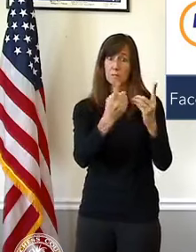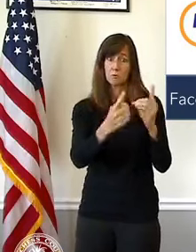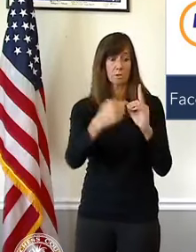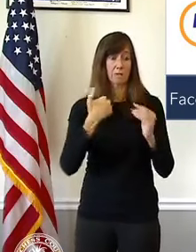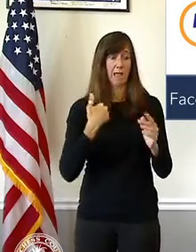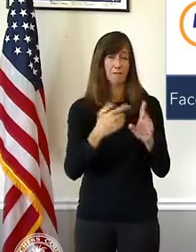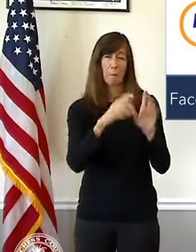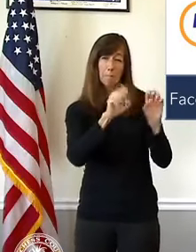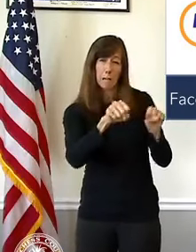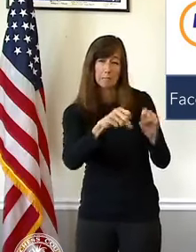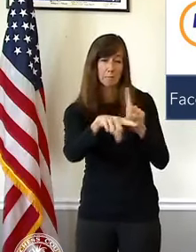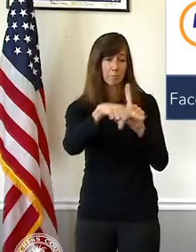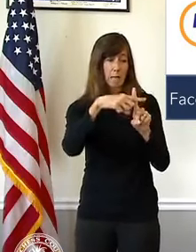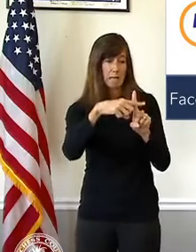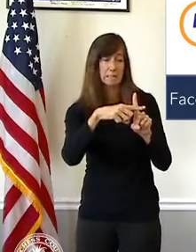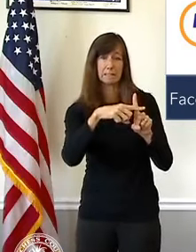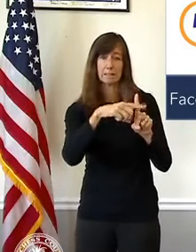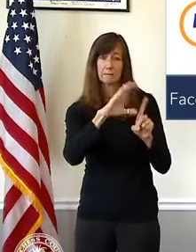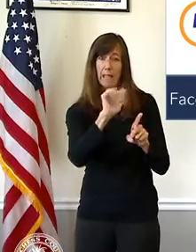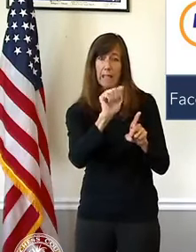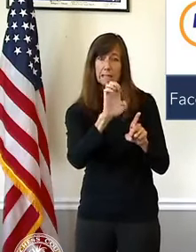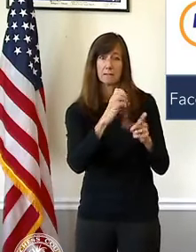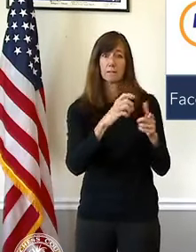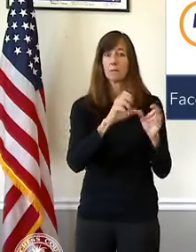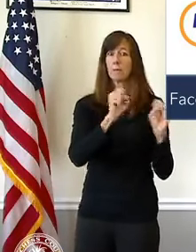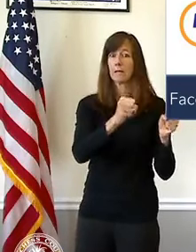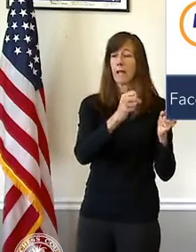able to respond very rapidly